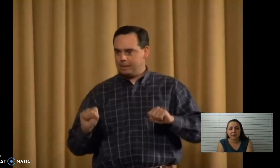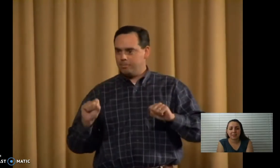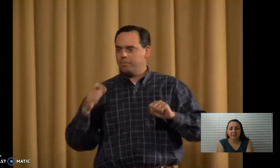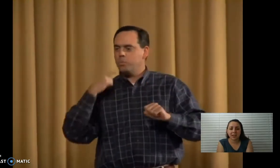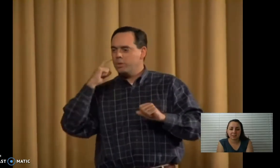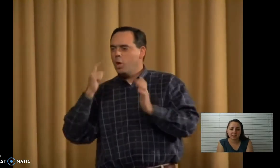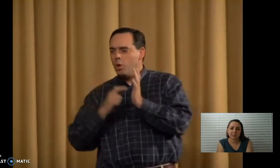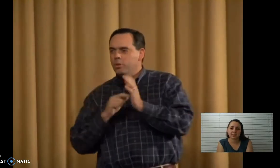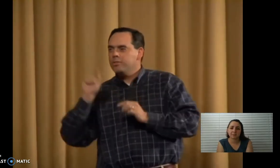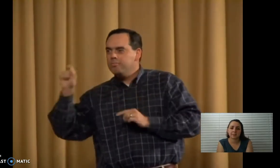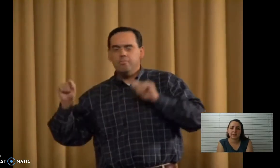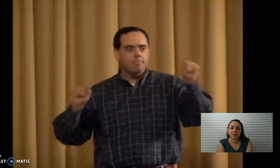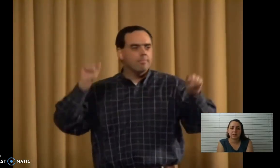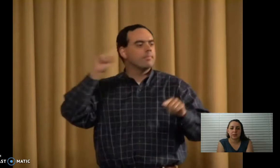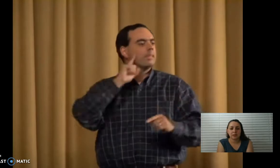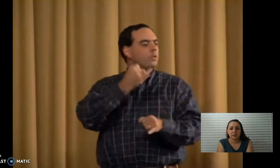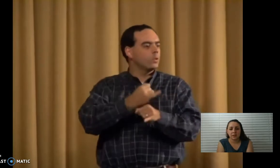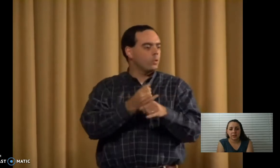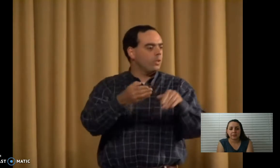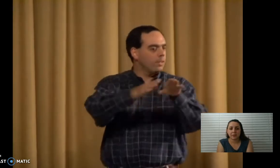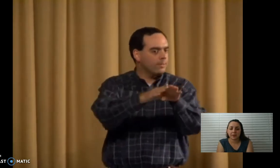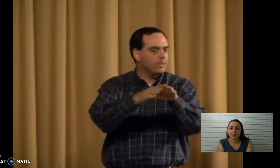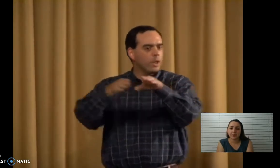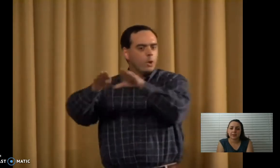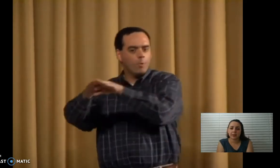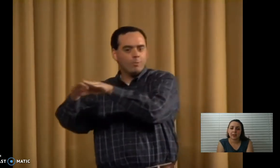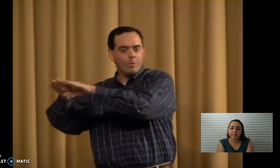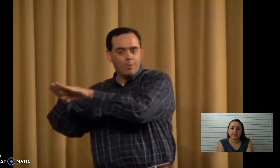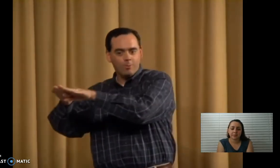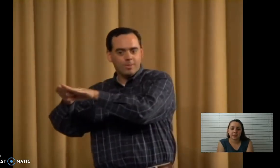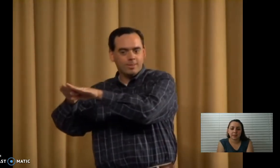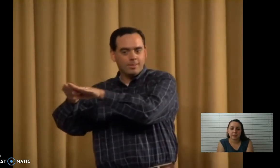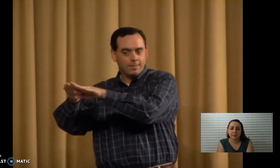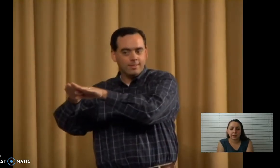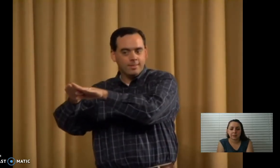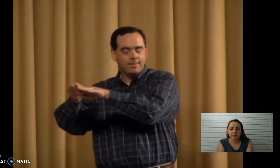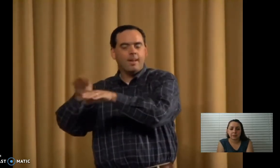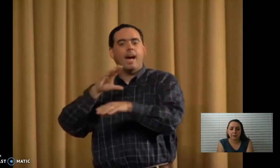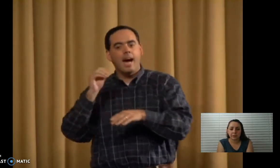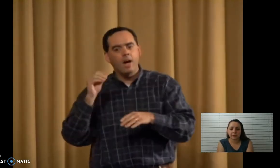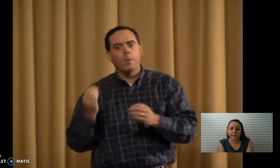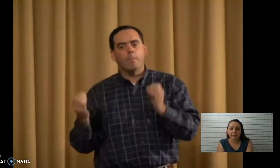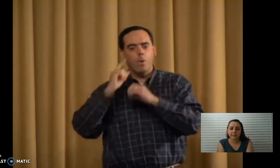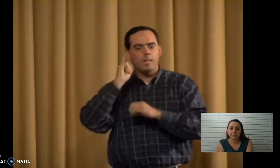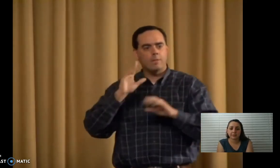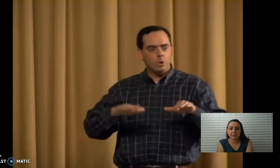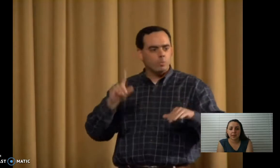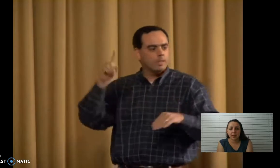First, deaf education system. If you look around, you notice a lot of the deaf schools are